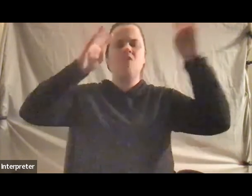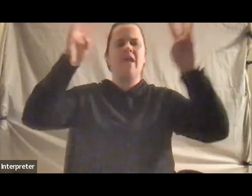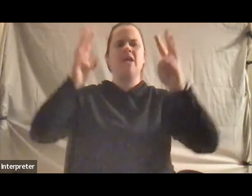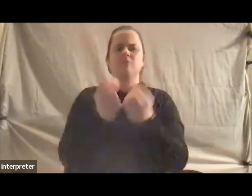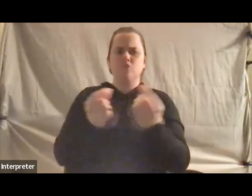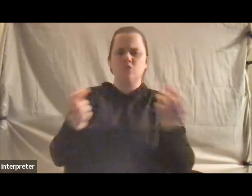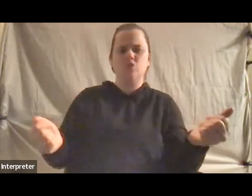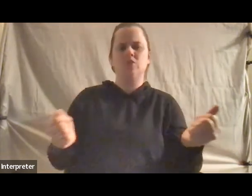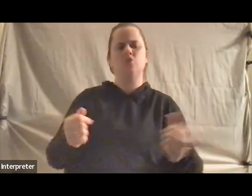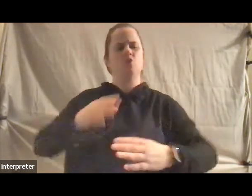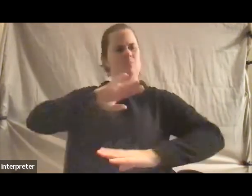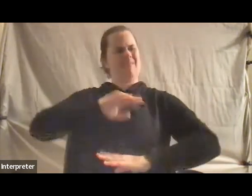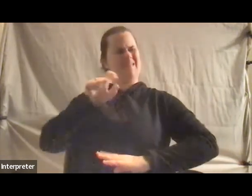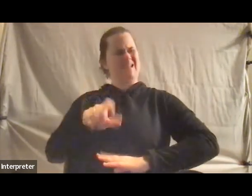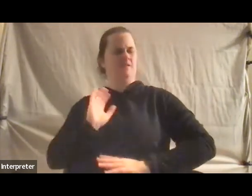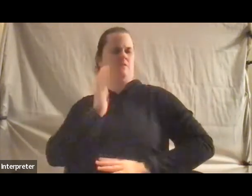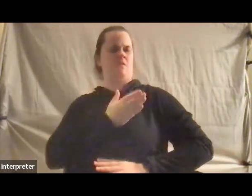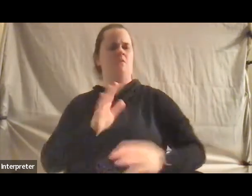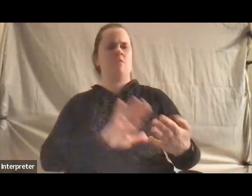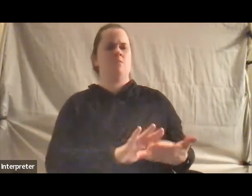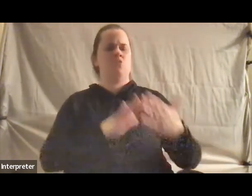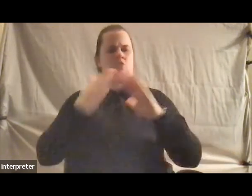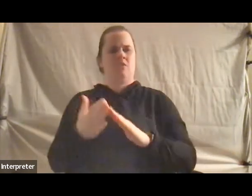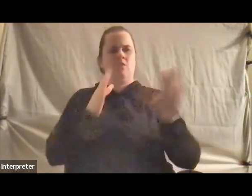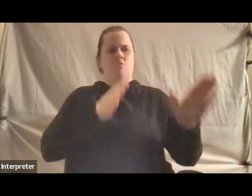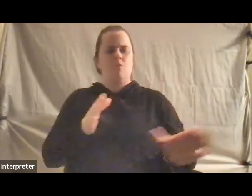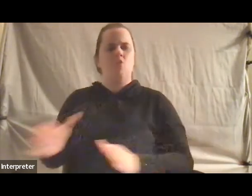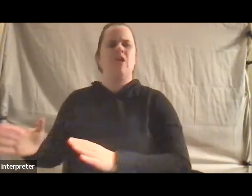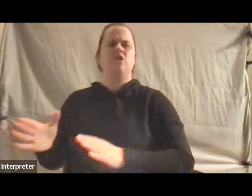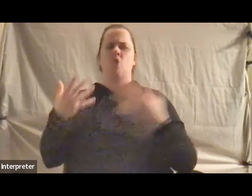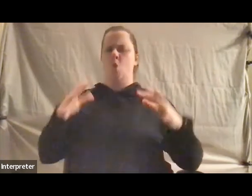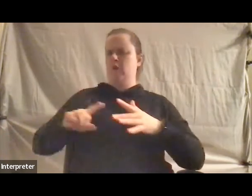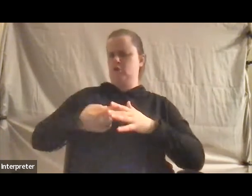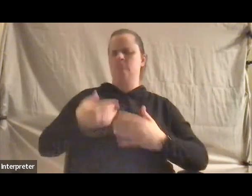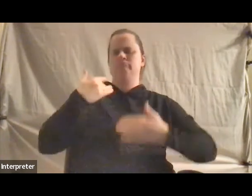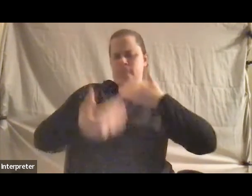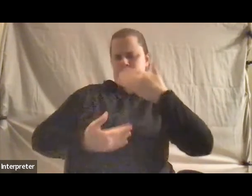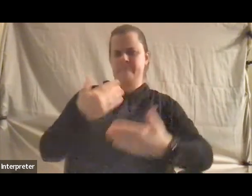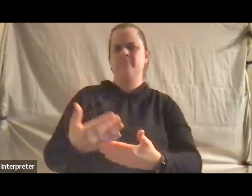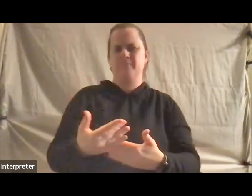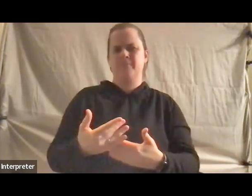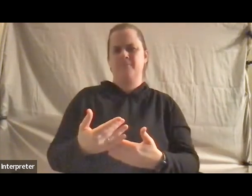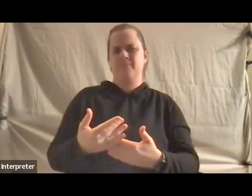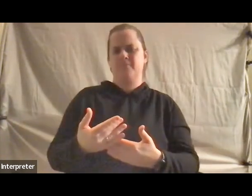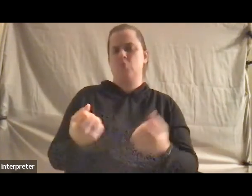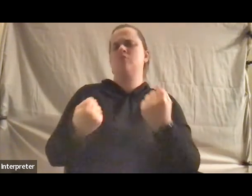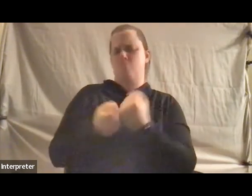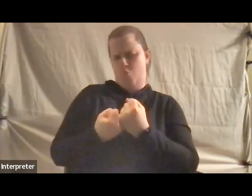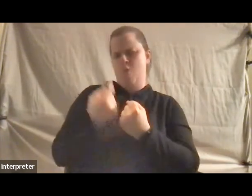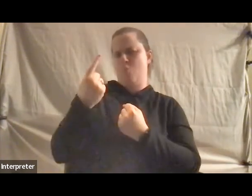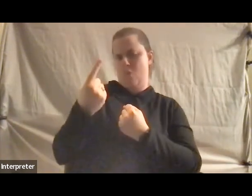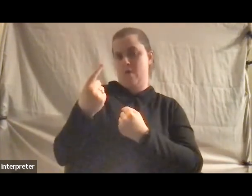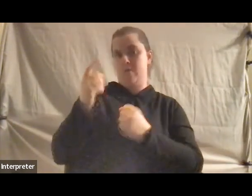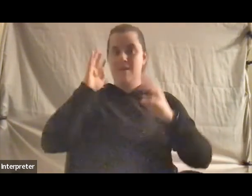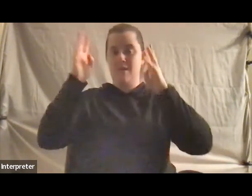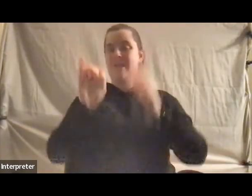of our community. Preparations are already underway to support one of those innovations. One of